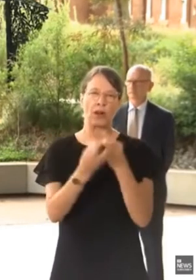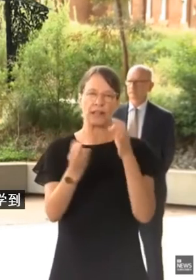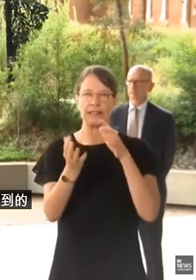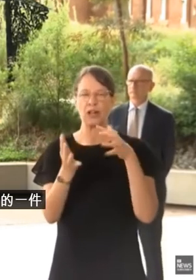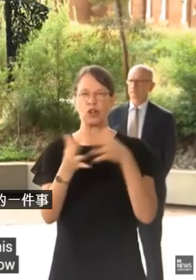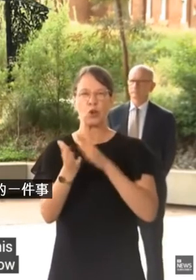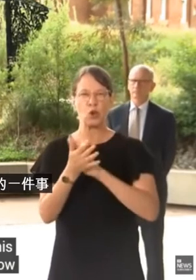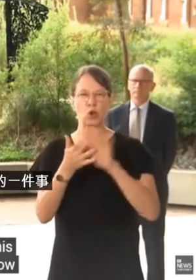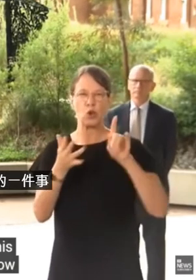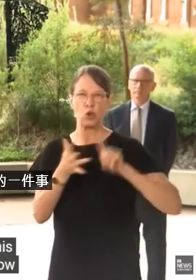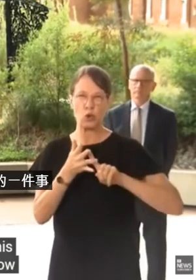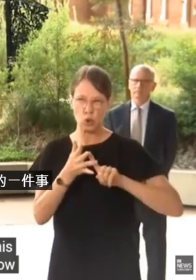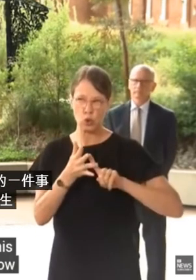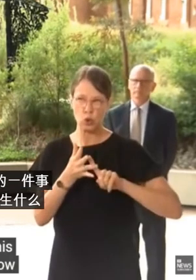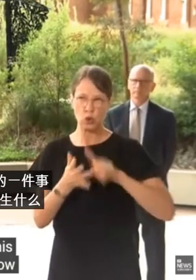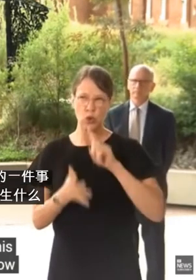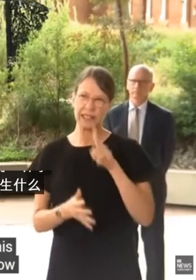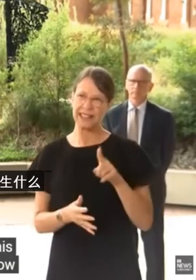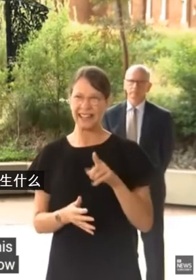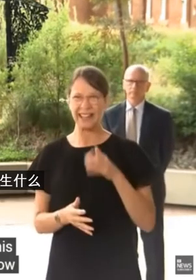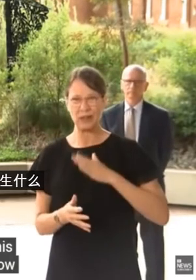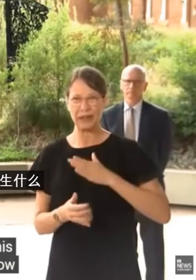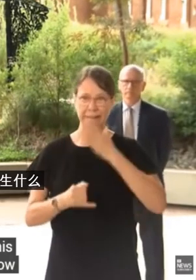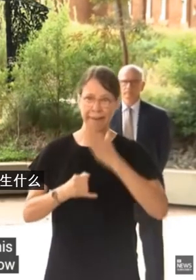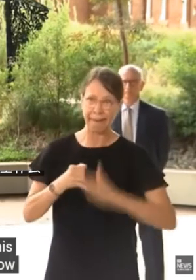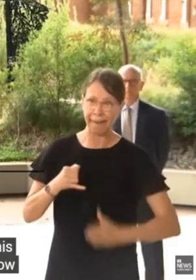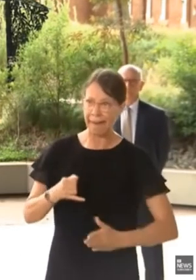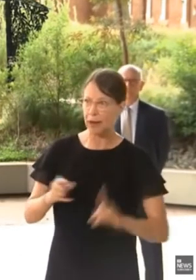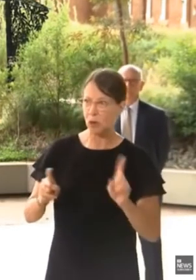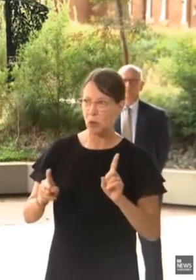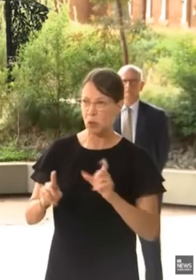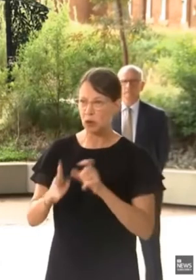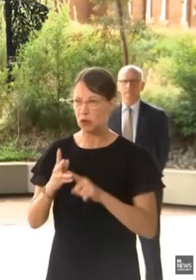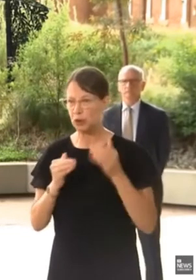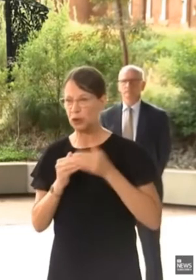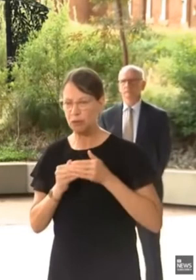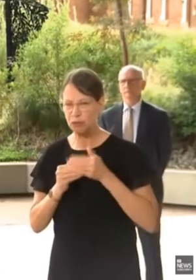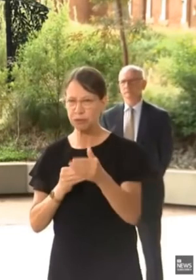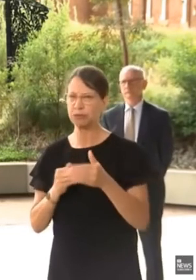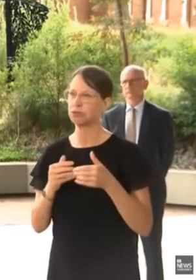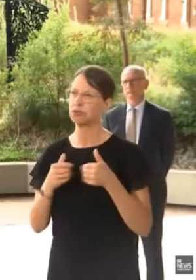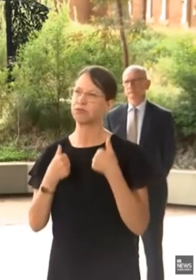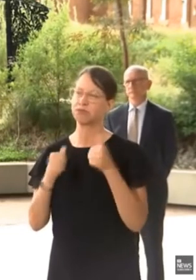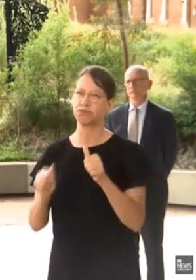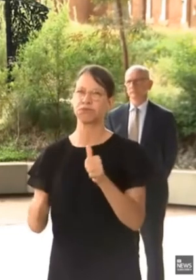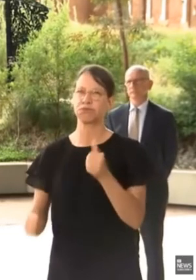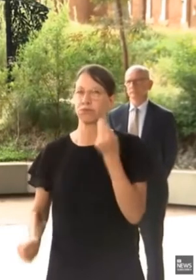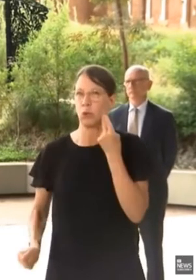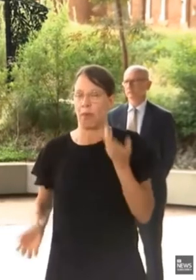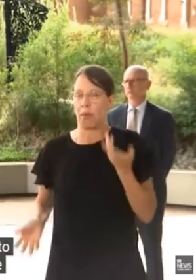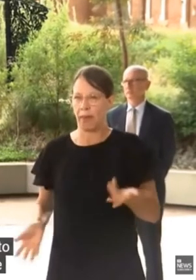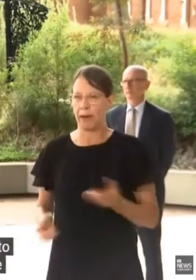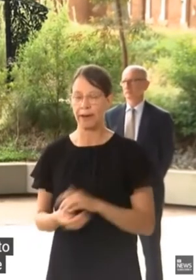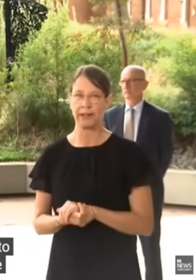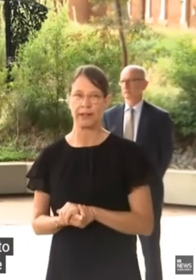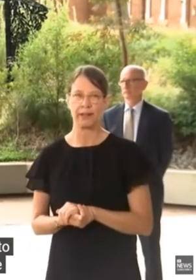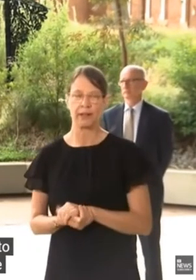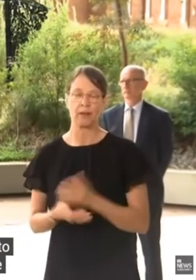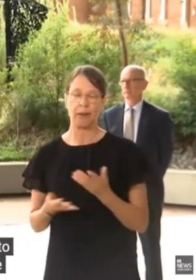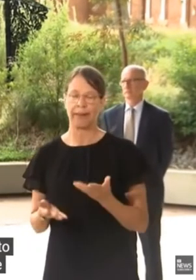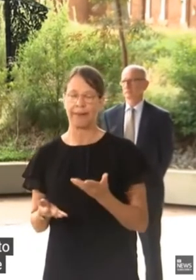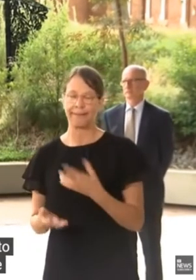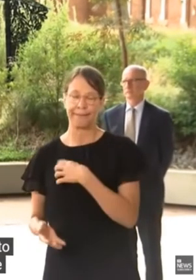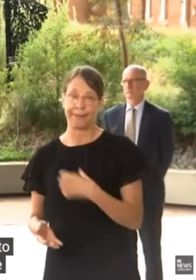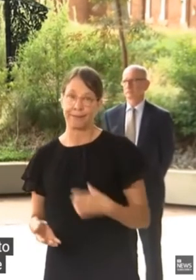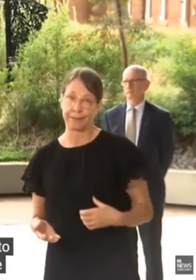Well, one thing I've learned in this pandemic is you just don't know what's coming next. And our job as a government is to continue to prepare for the